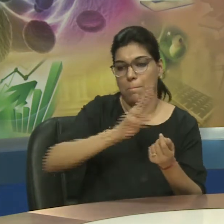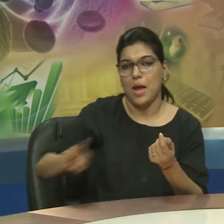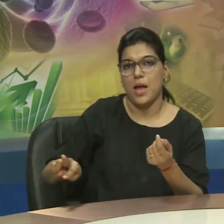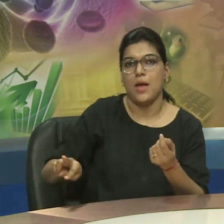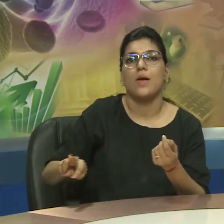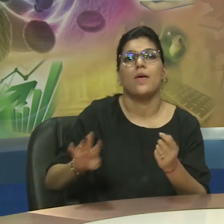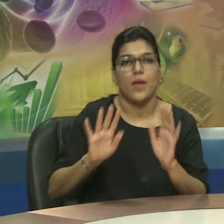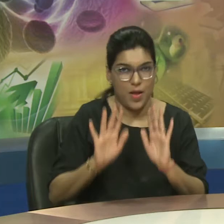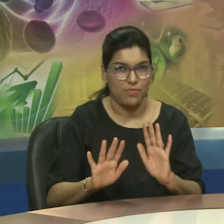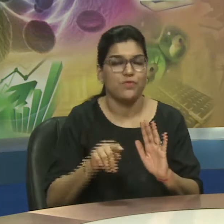death.